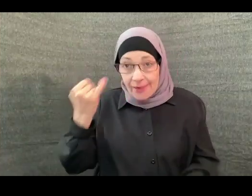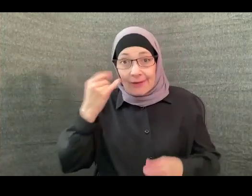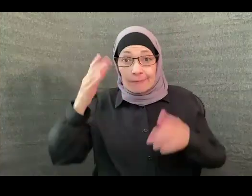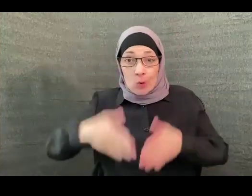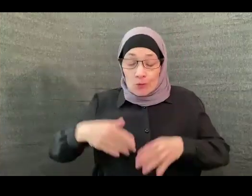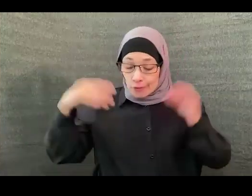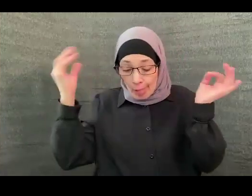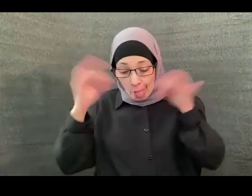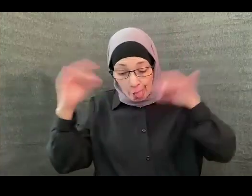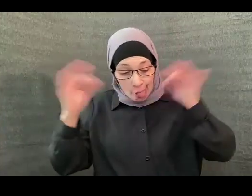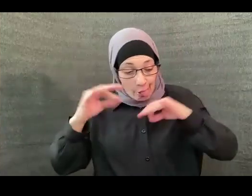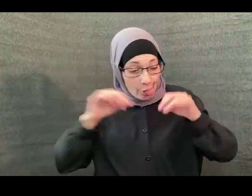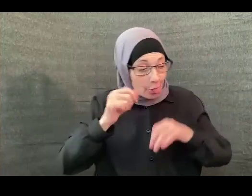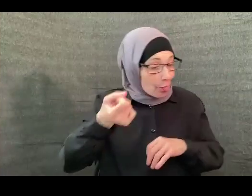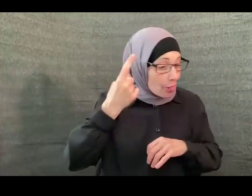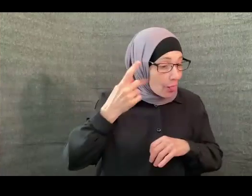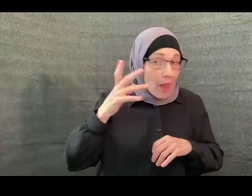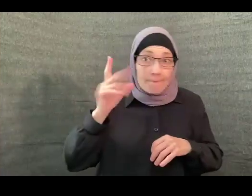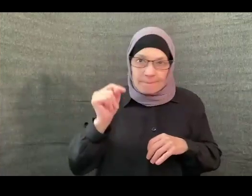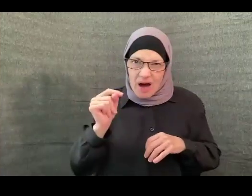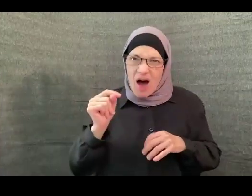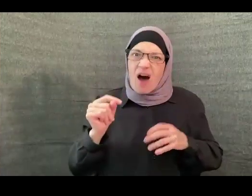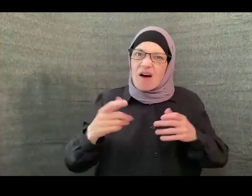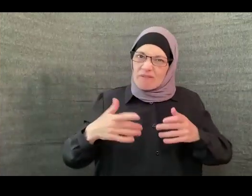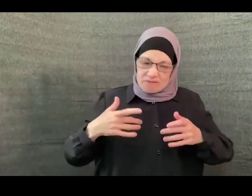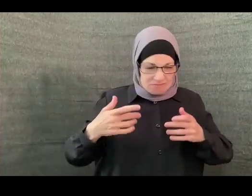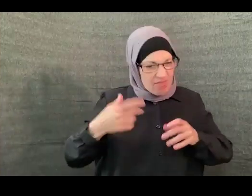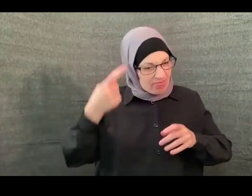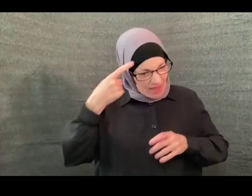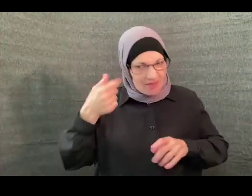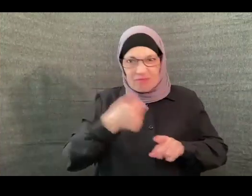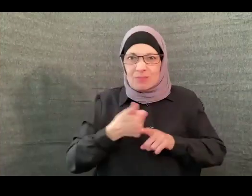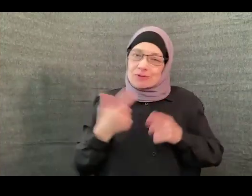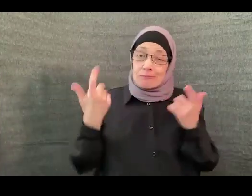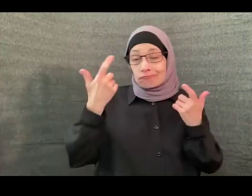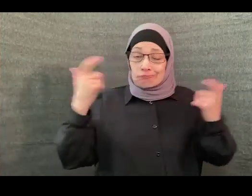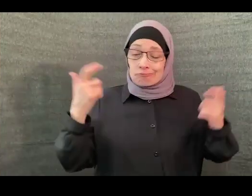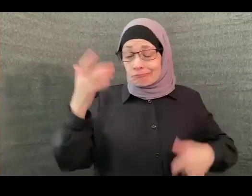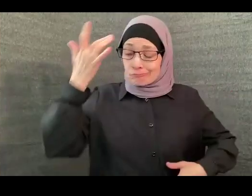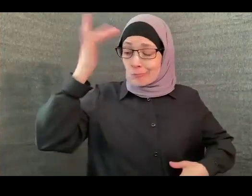town, then it is to their own detriment.